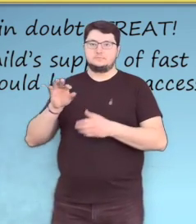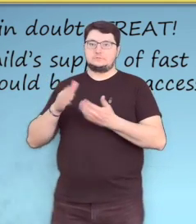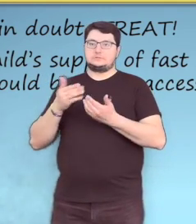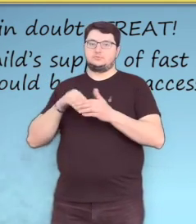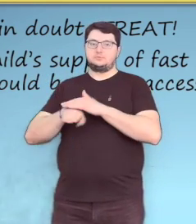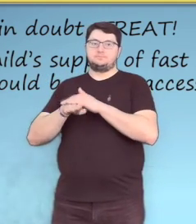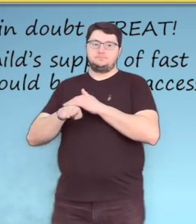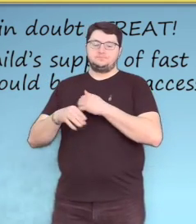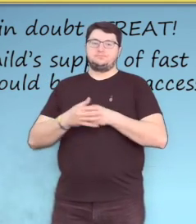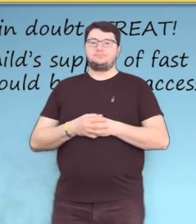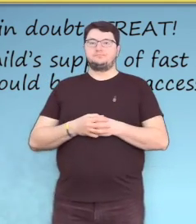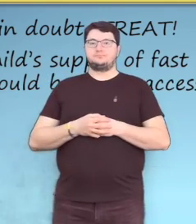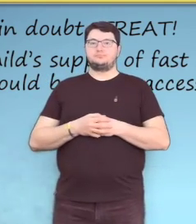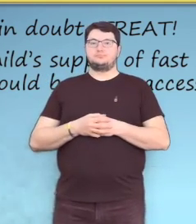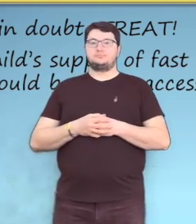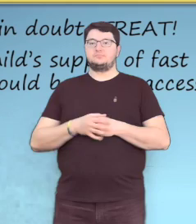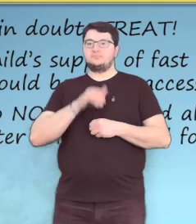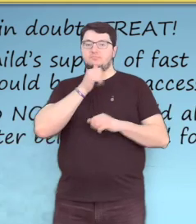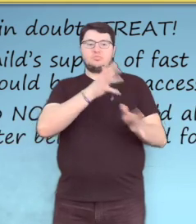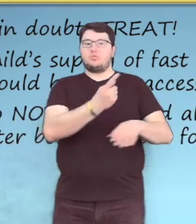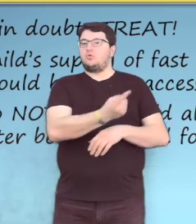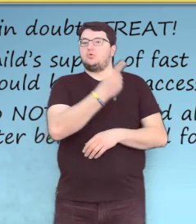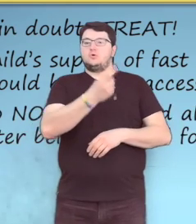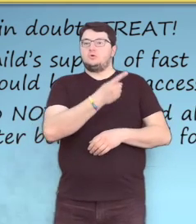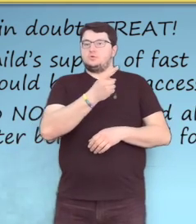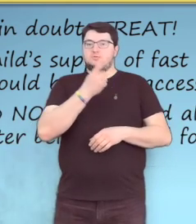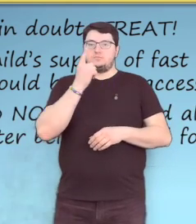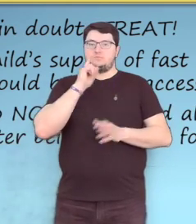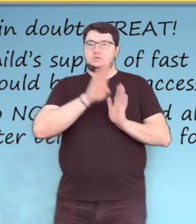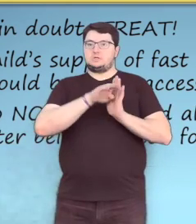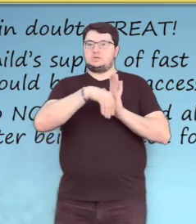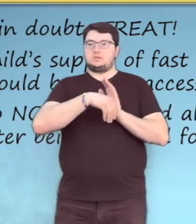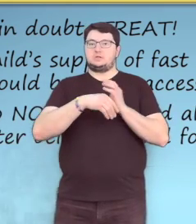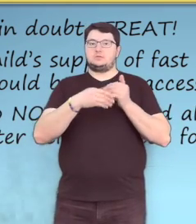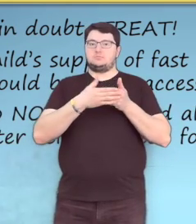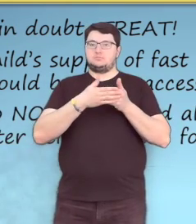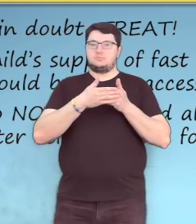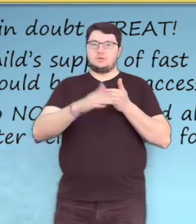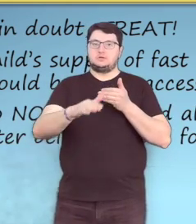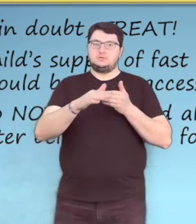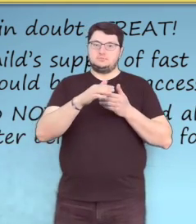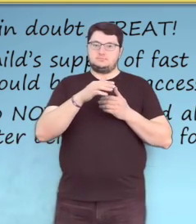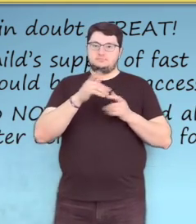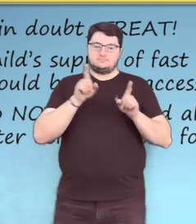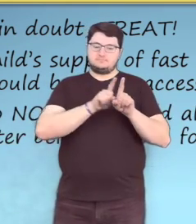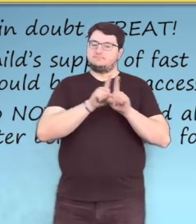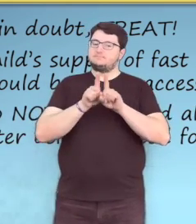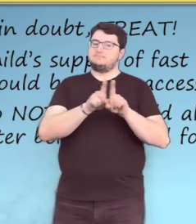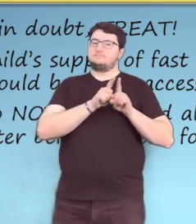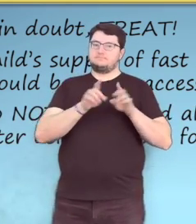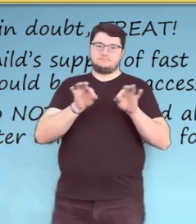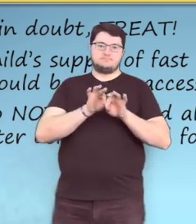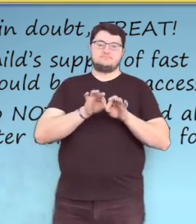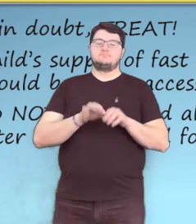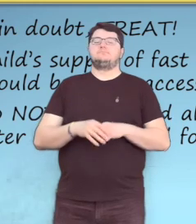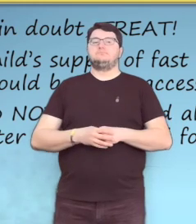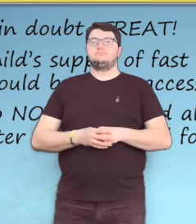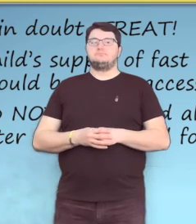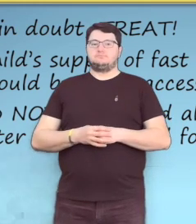located. Do not leave the child alone for at least 30 minutes after they have been treated for